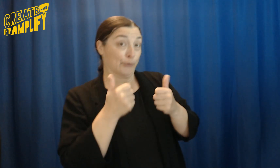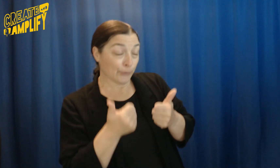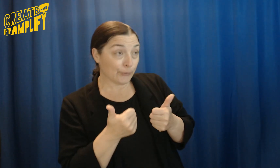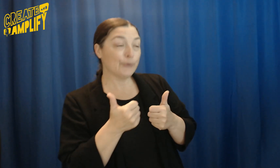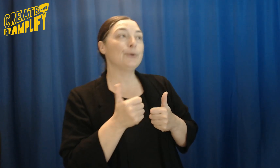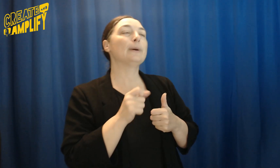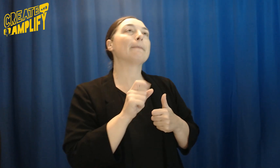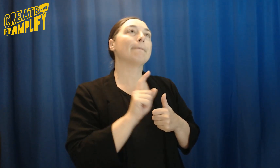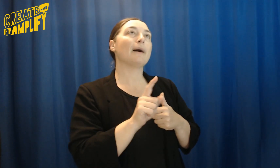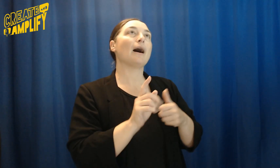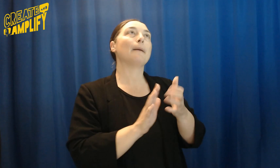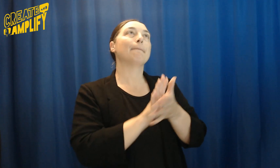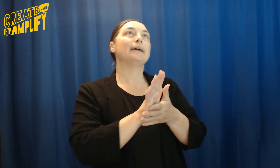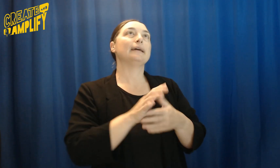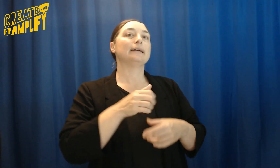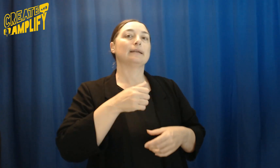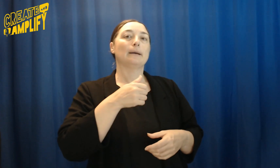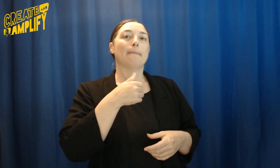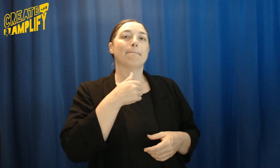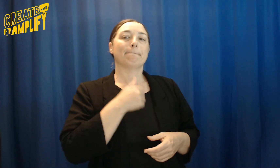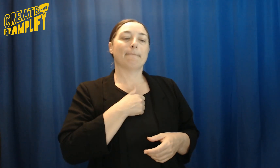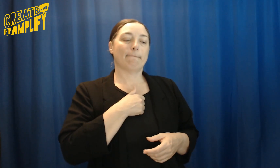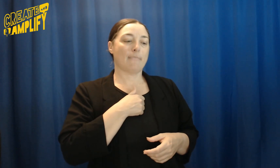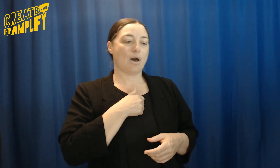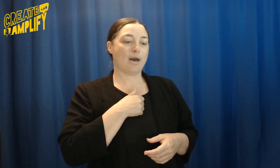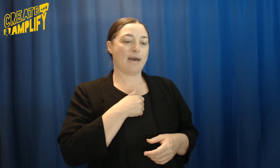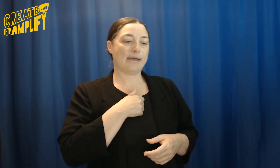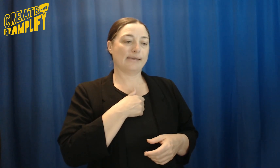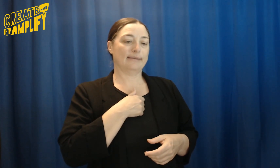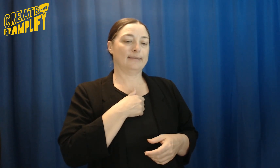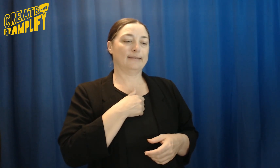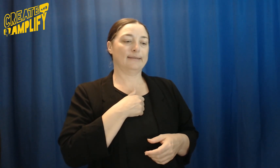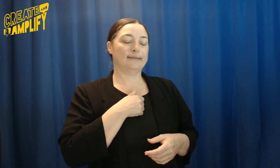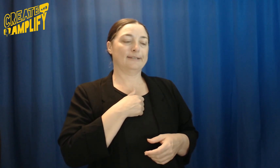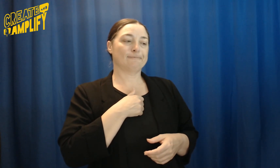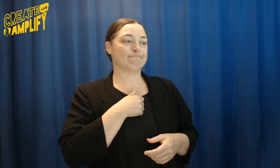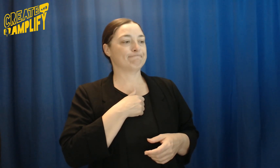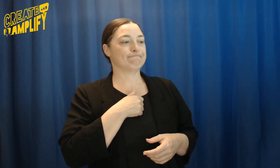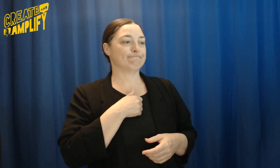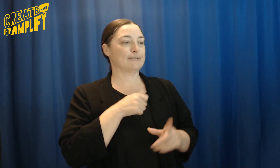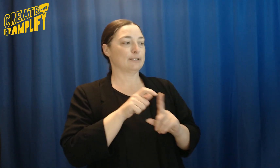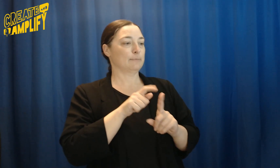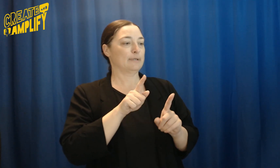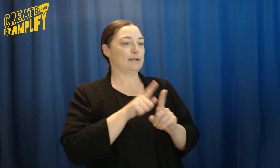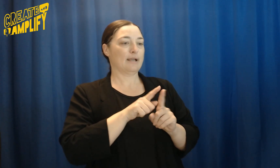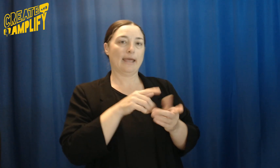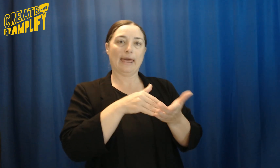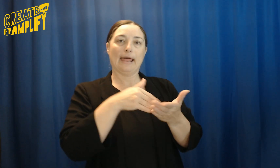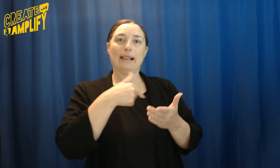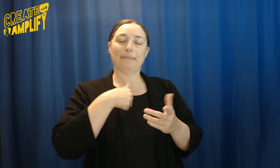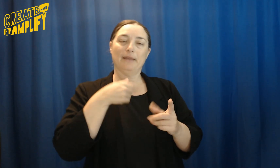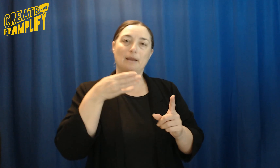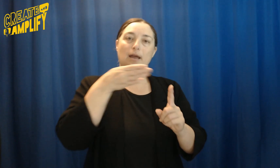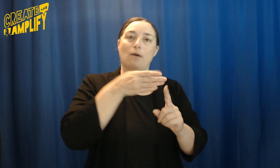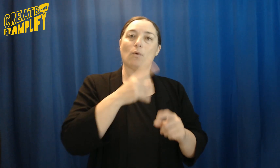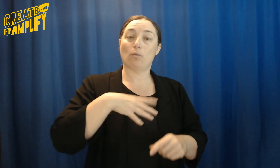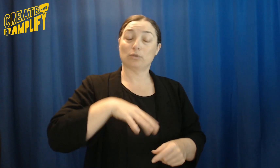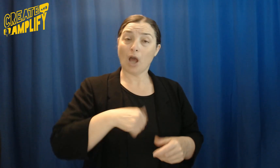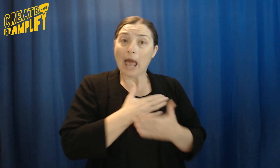direction to a really beautiful place. I loved working with couples on their weddings,